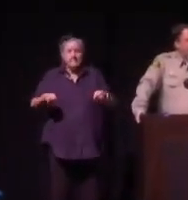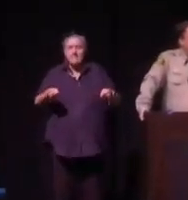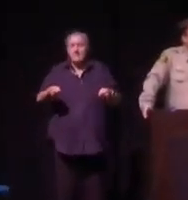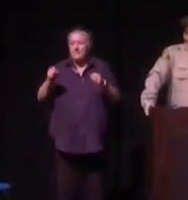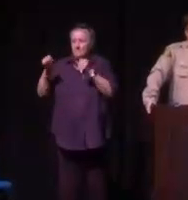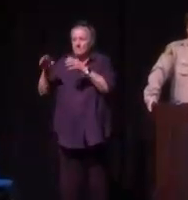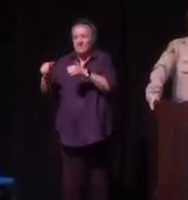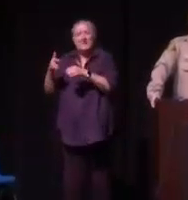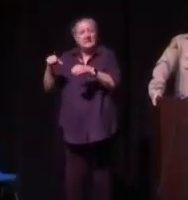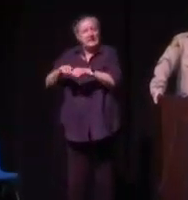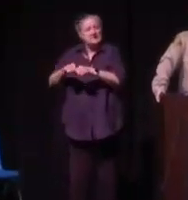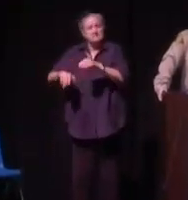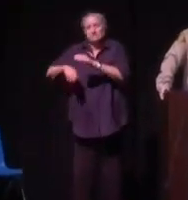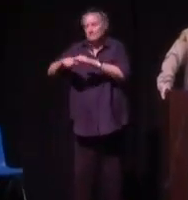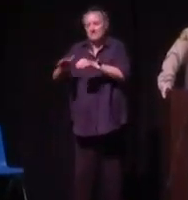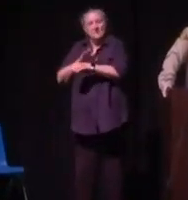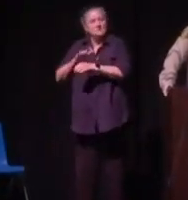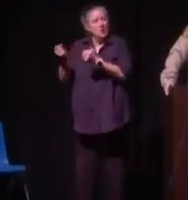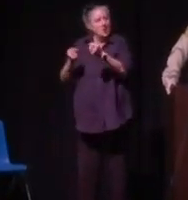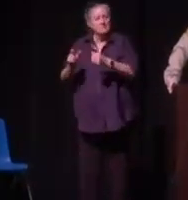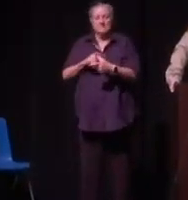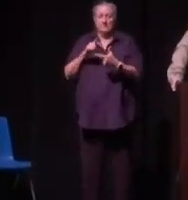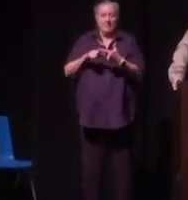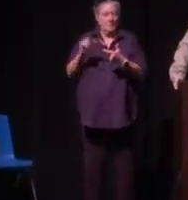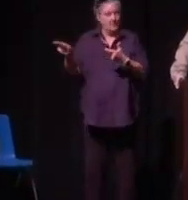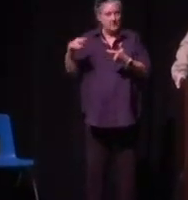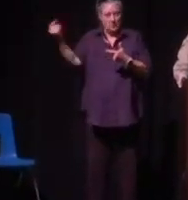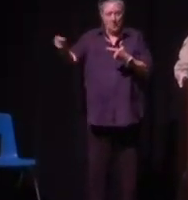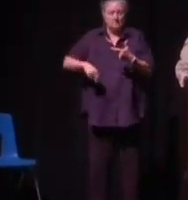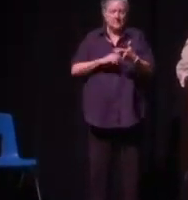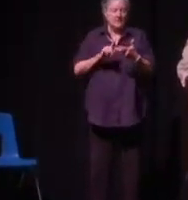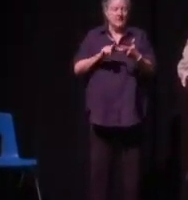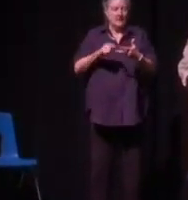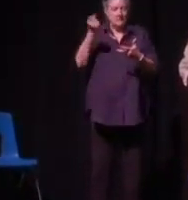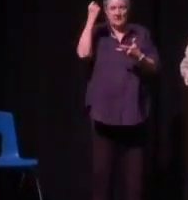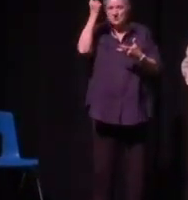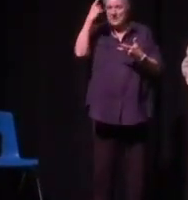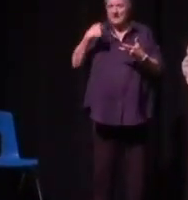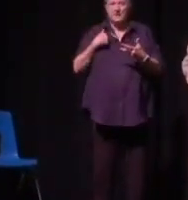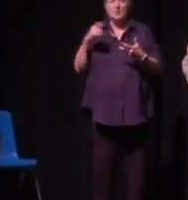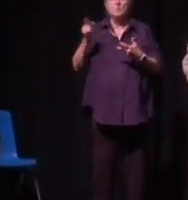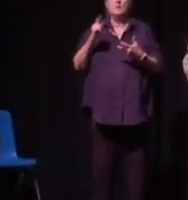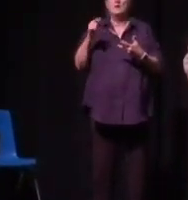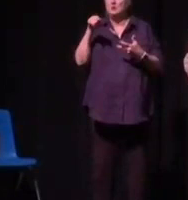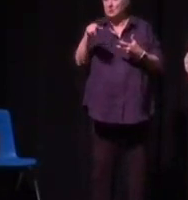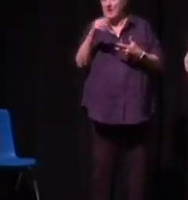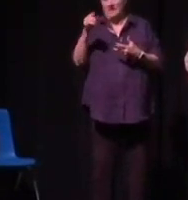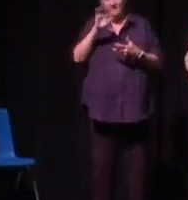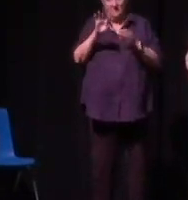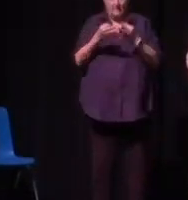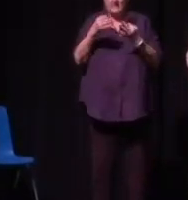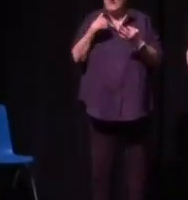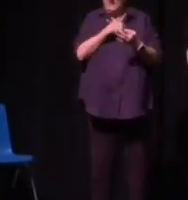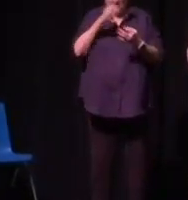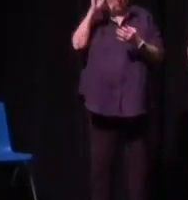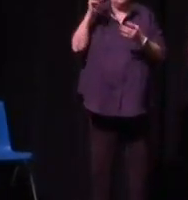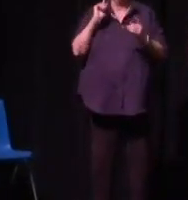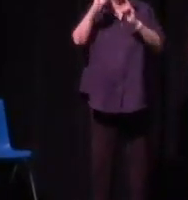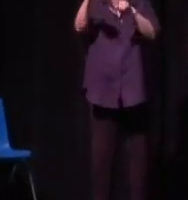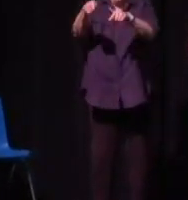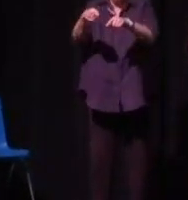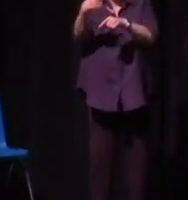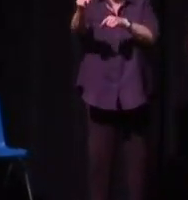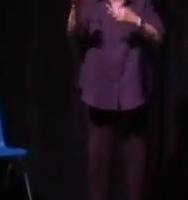vehicle gassed up, ready to go. You need to have an understanding of where you and your family members are going to